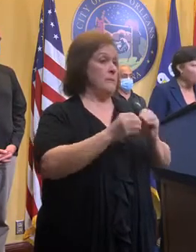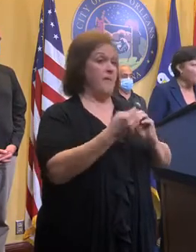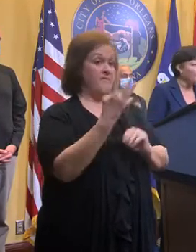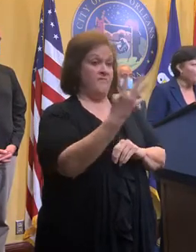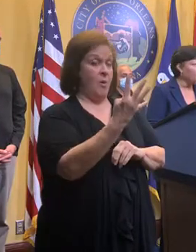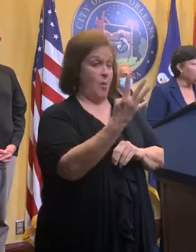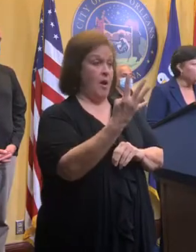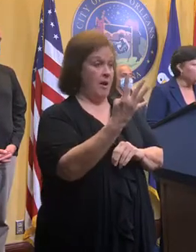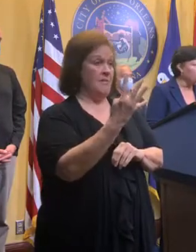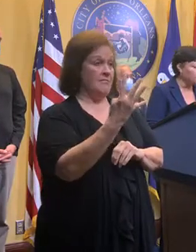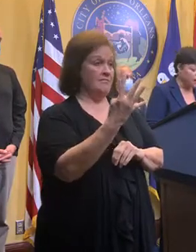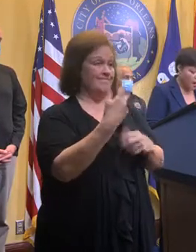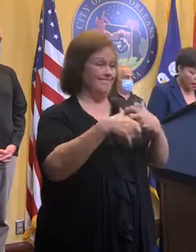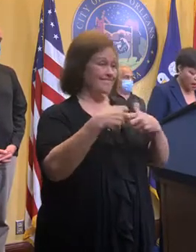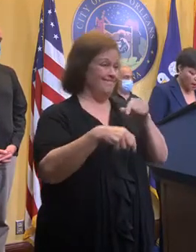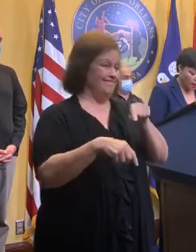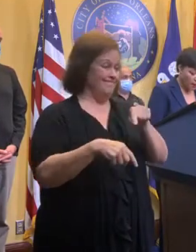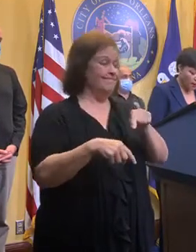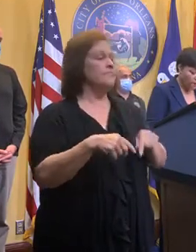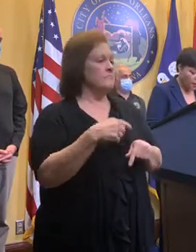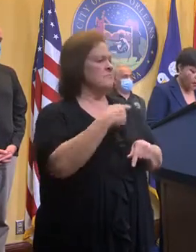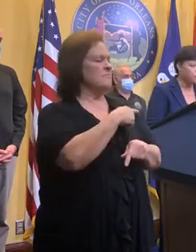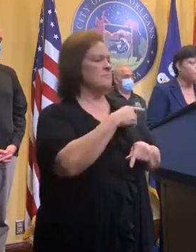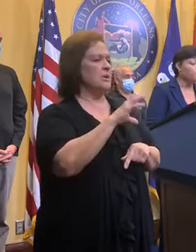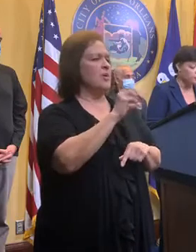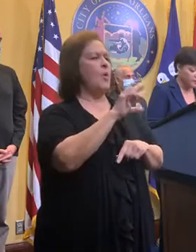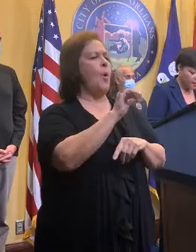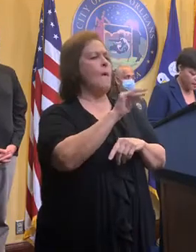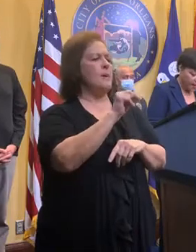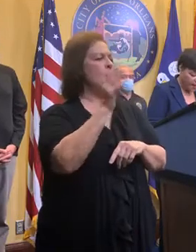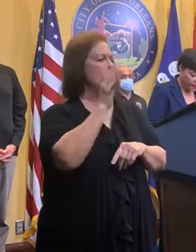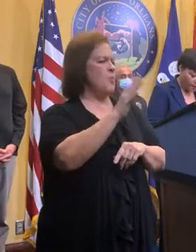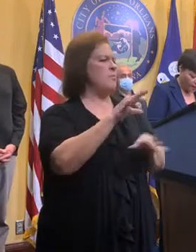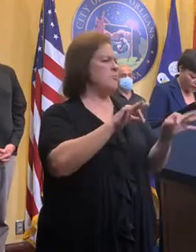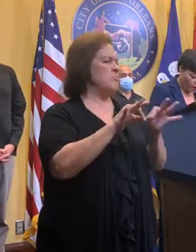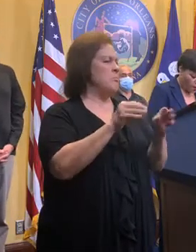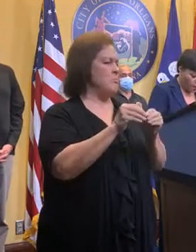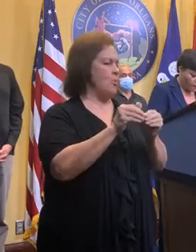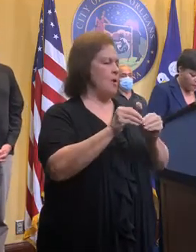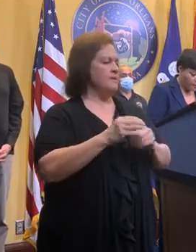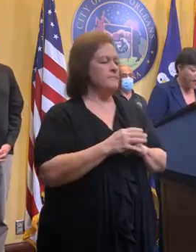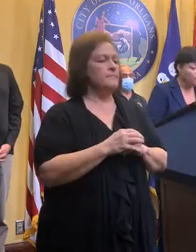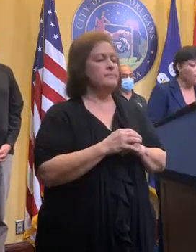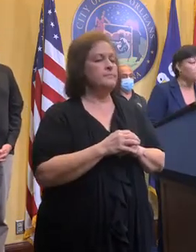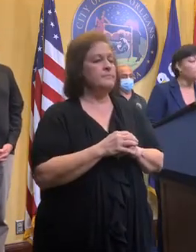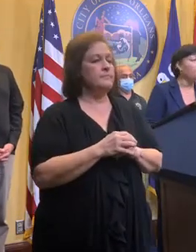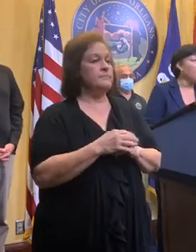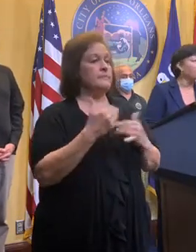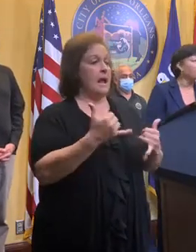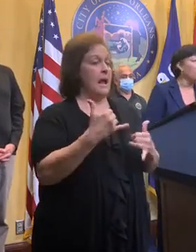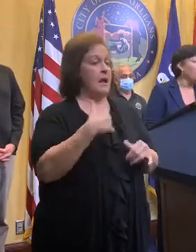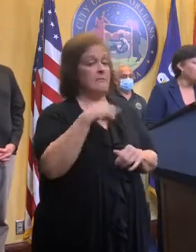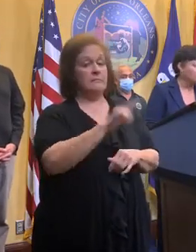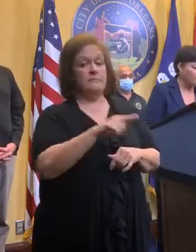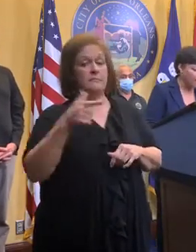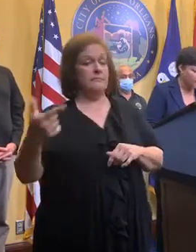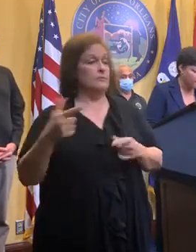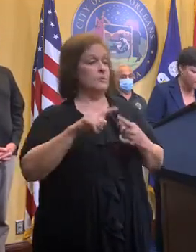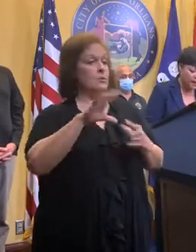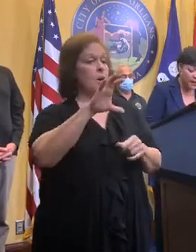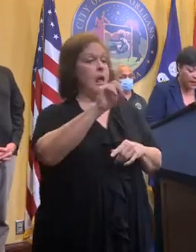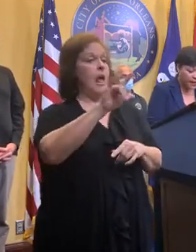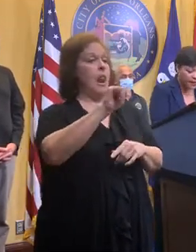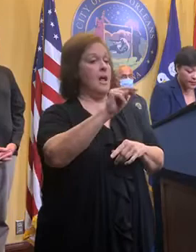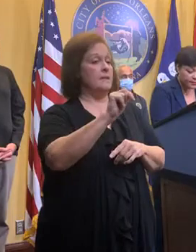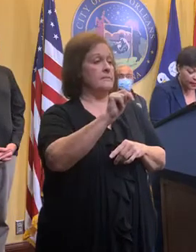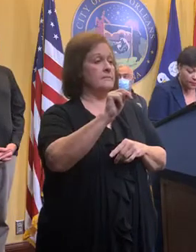more about that, and specifically hearing from our superintendent as well. So with that, I'm going to pass it over to